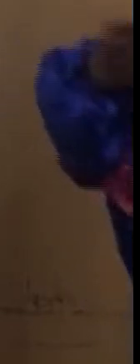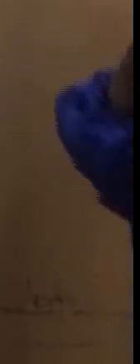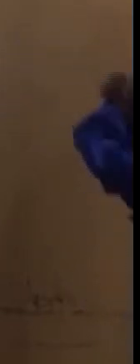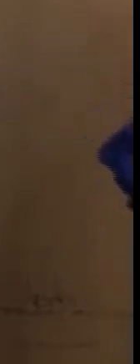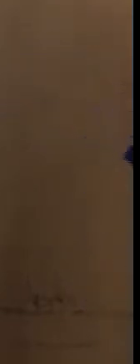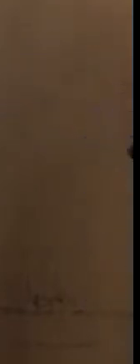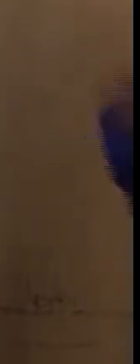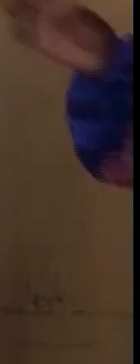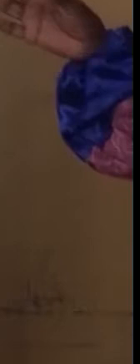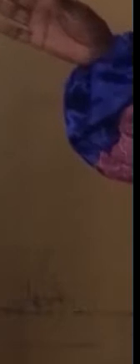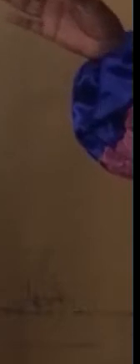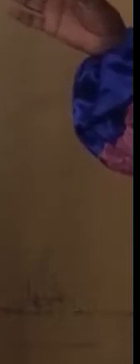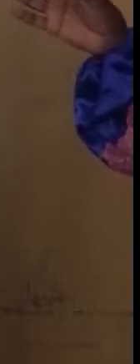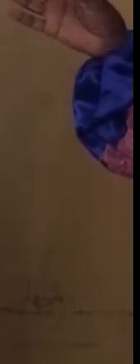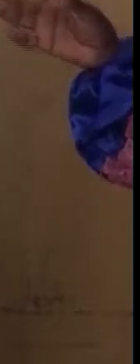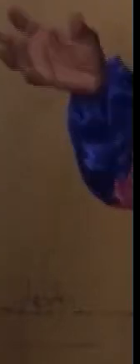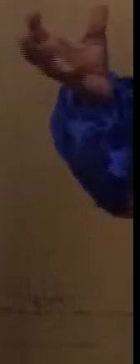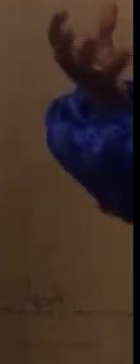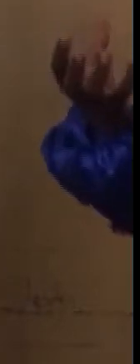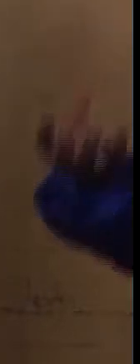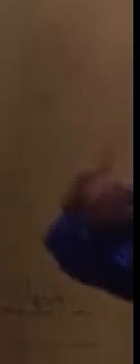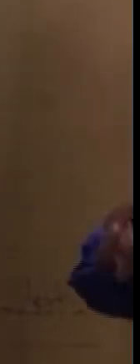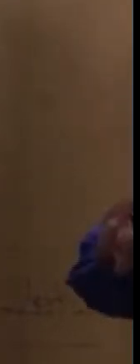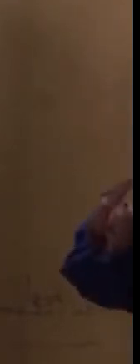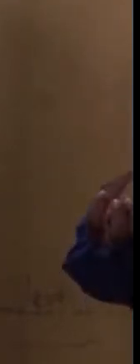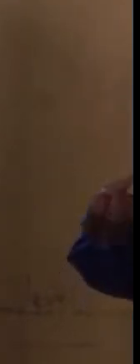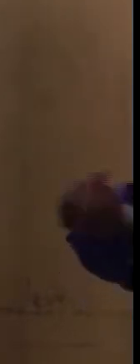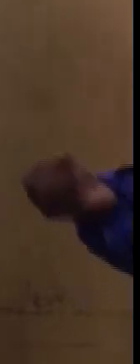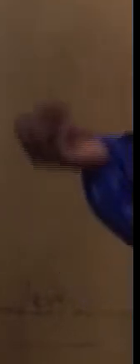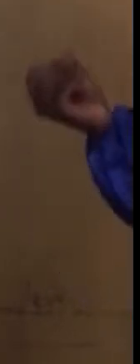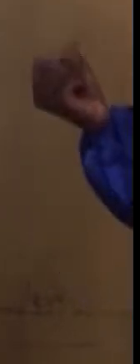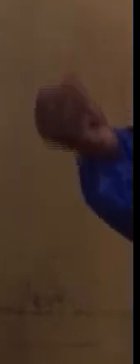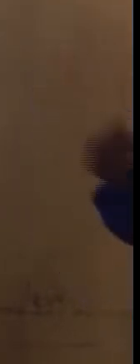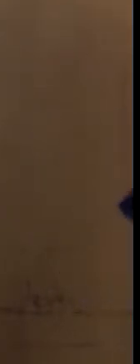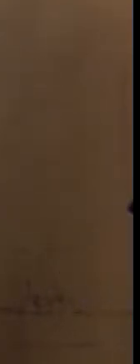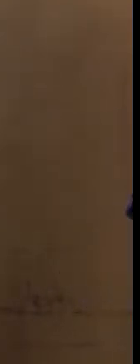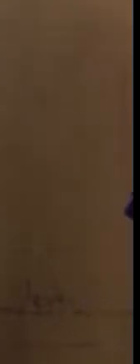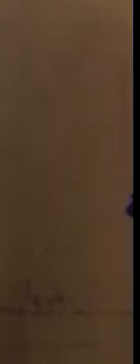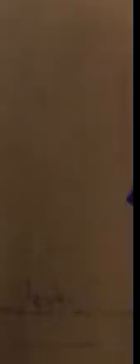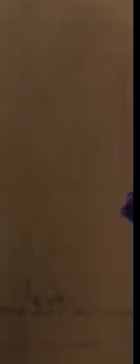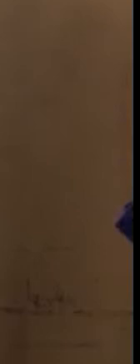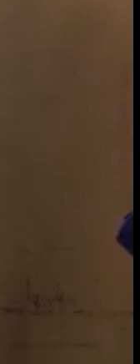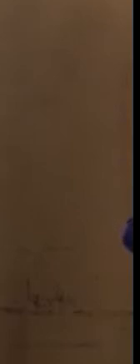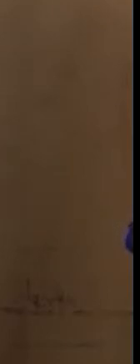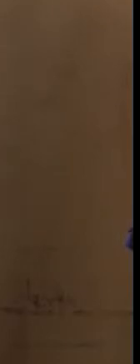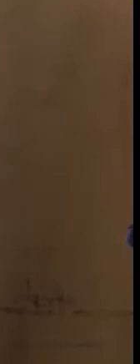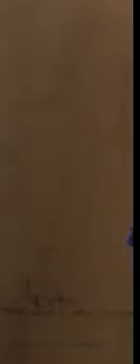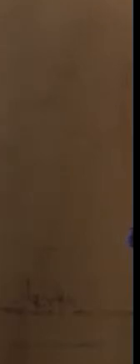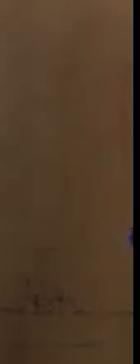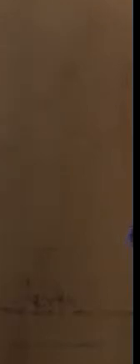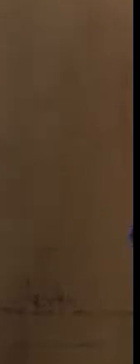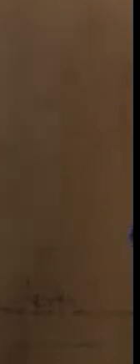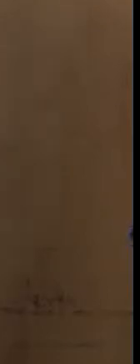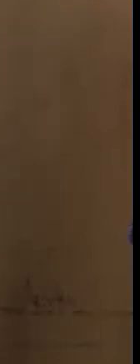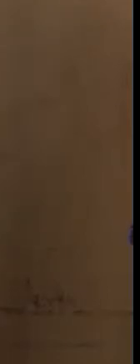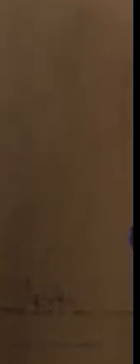irrigation, and you waste a lot of water. Here, the water is what? Is economized. The third advantage, losses